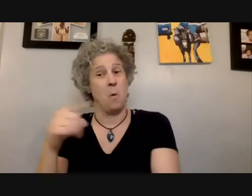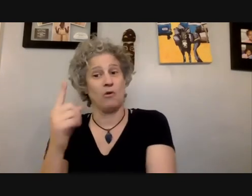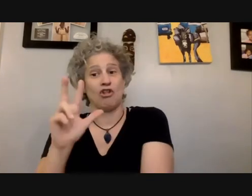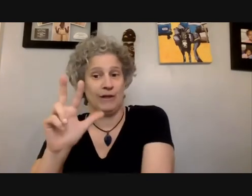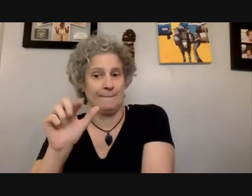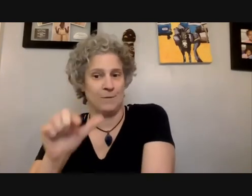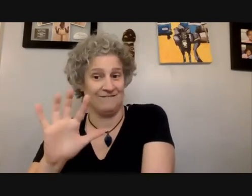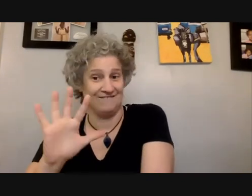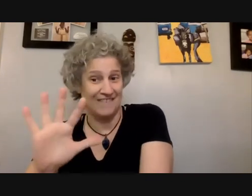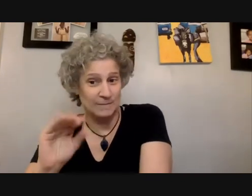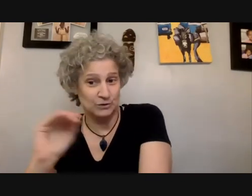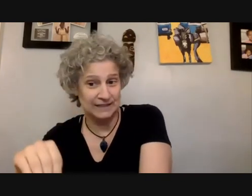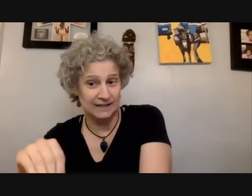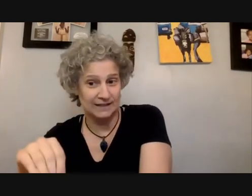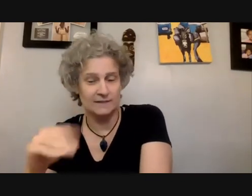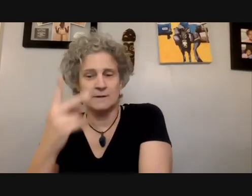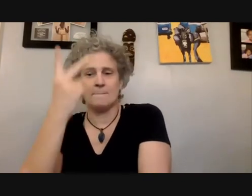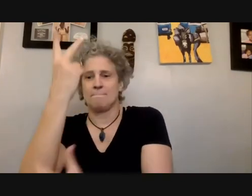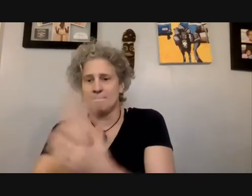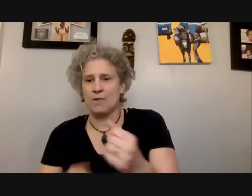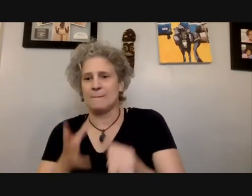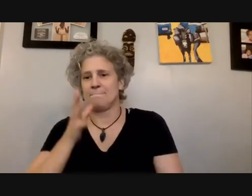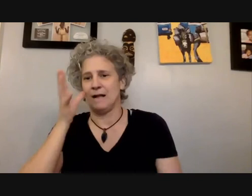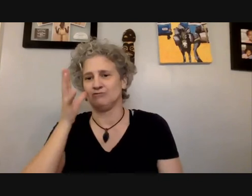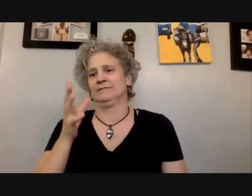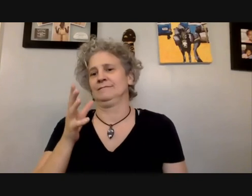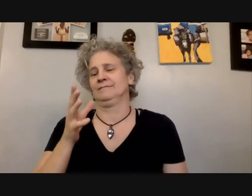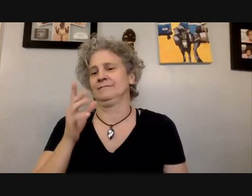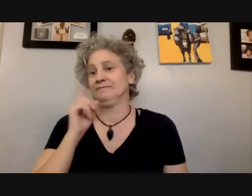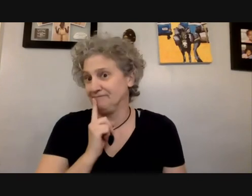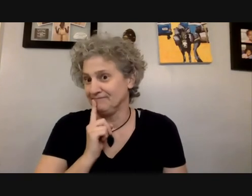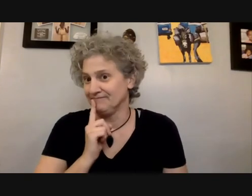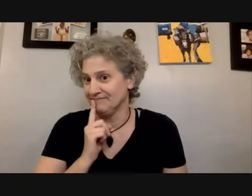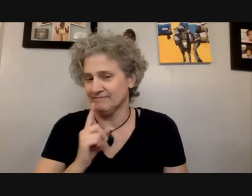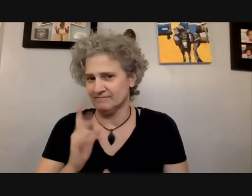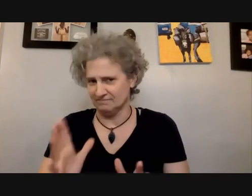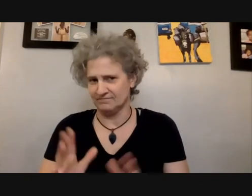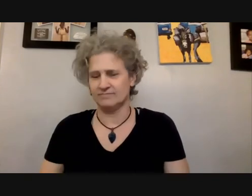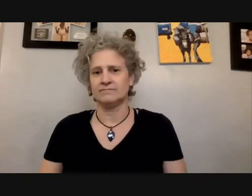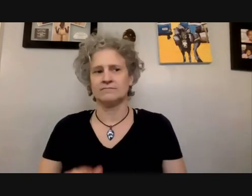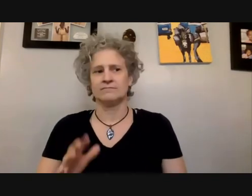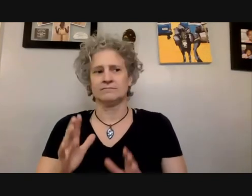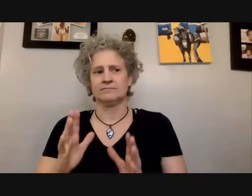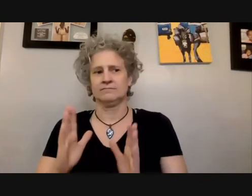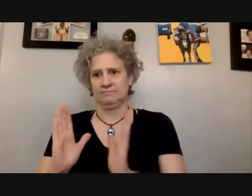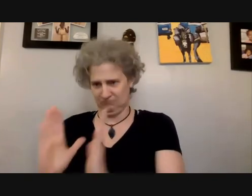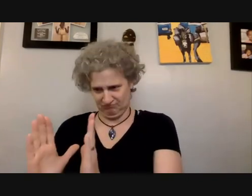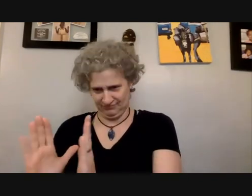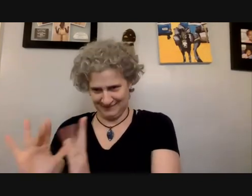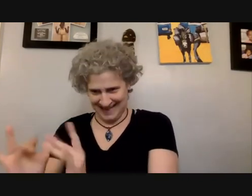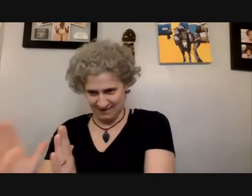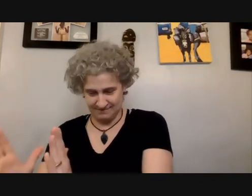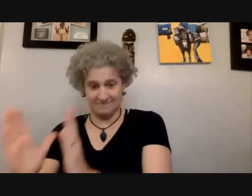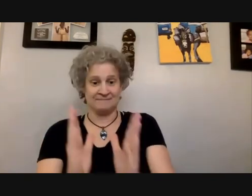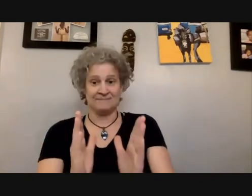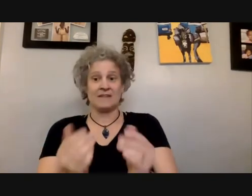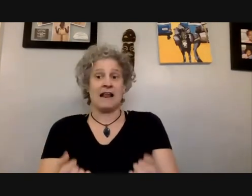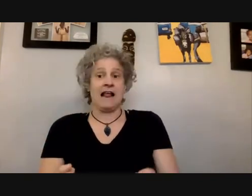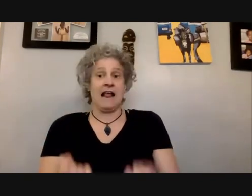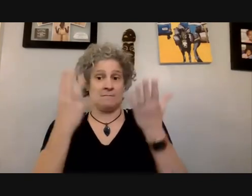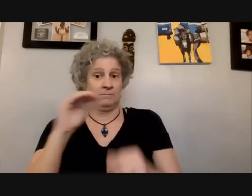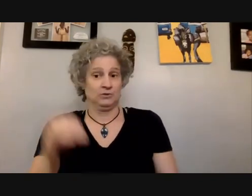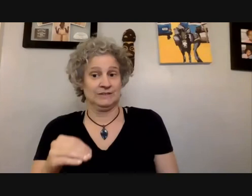actually it's a little less than 7%, because 3.5 have 2 deaf parents, which means the other 3.5 have